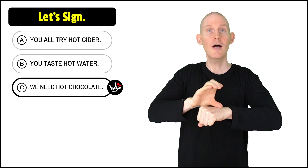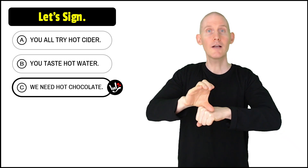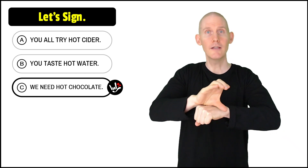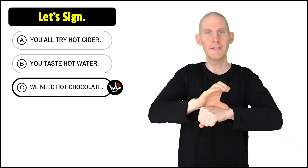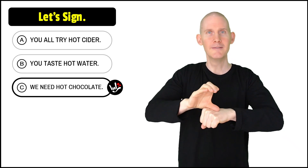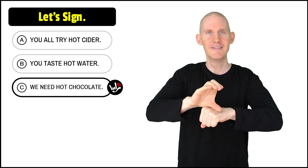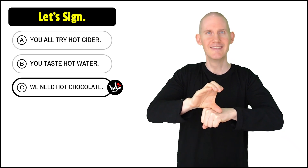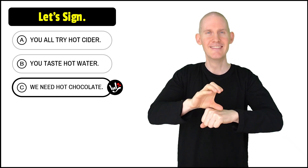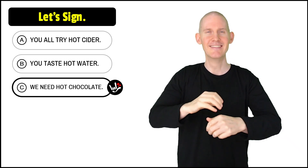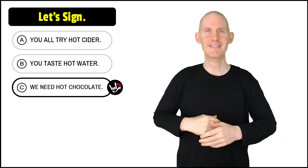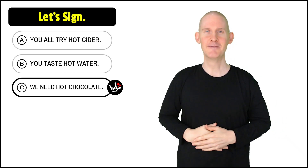Chocolate.